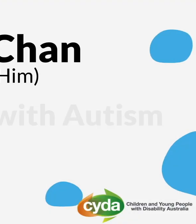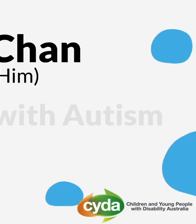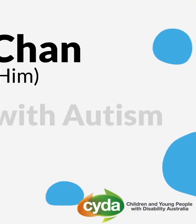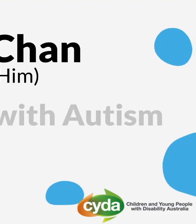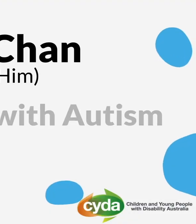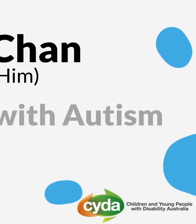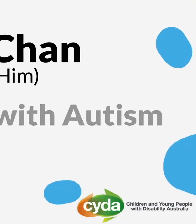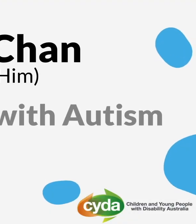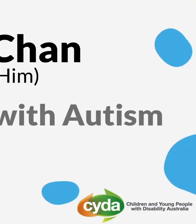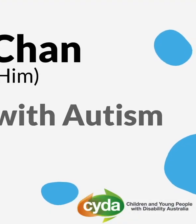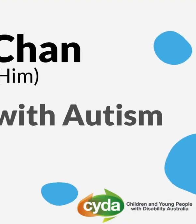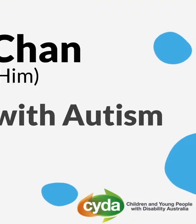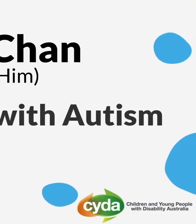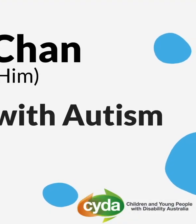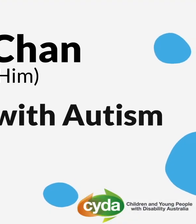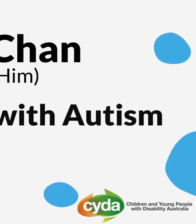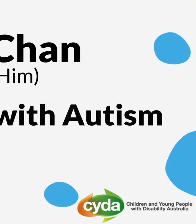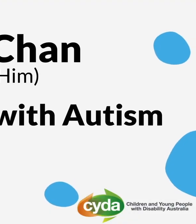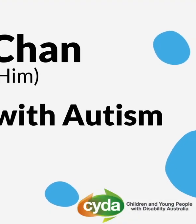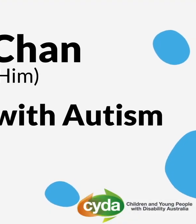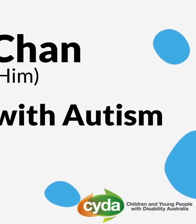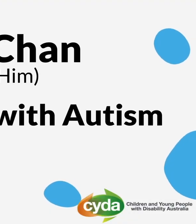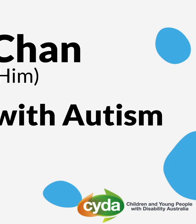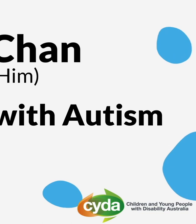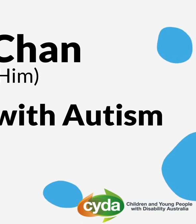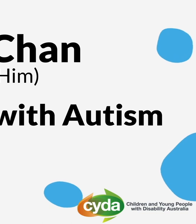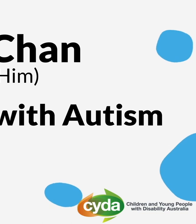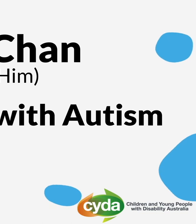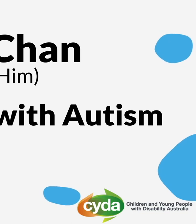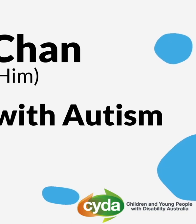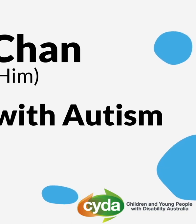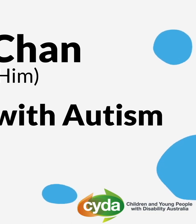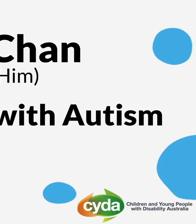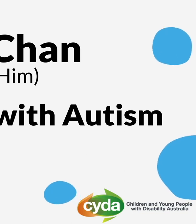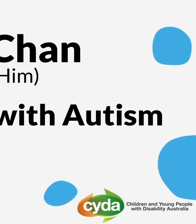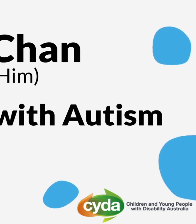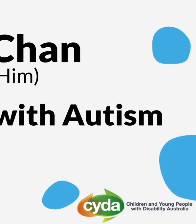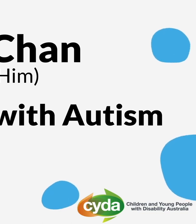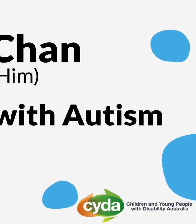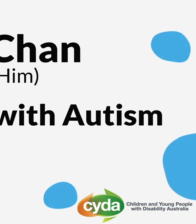tim chan he him my travels with autism